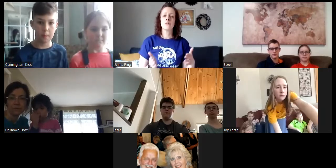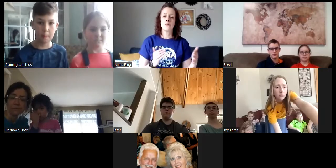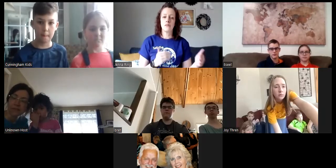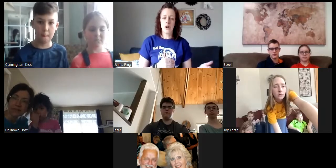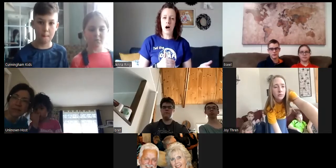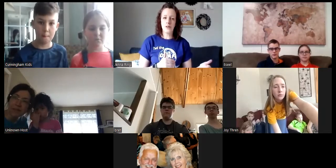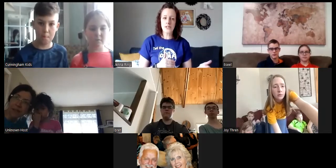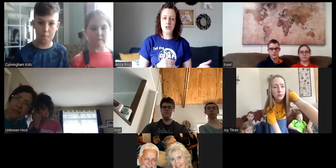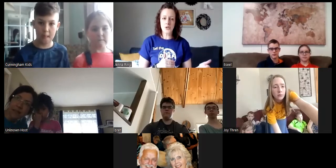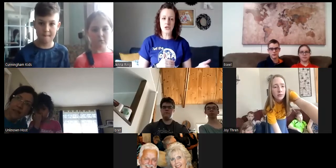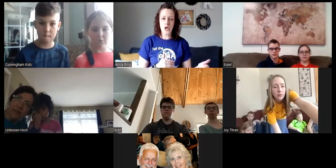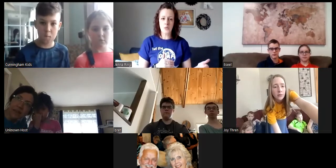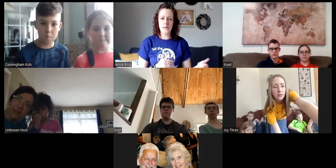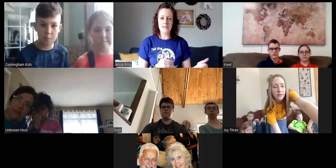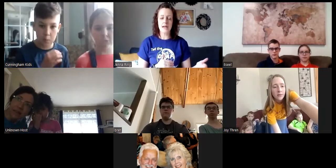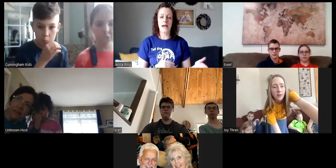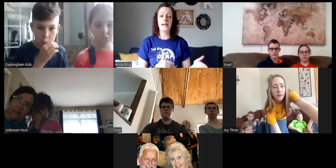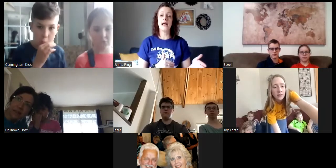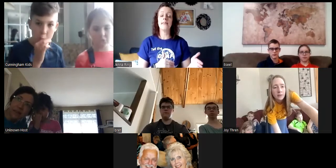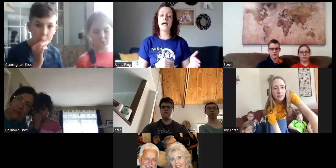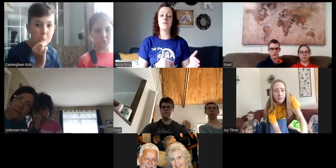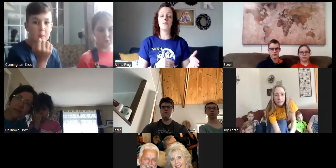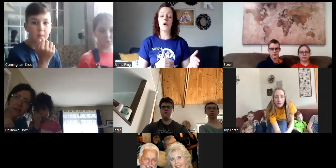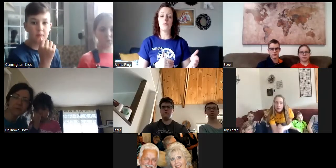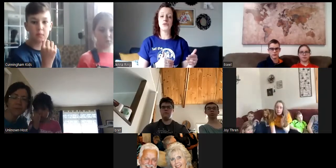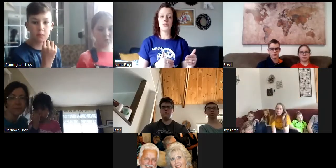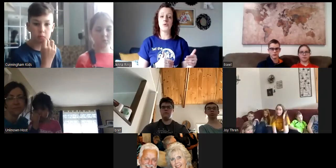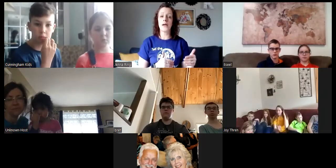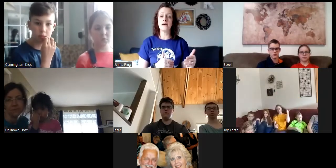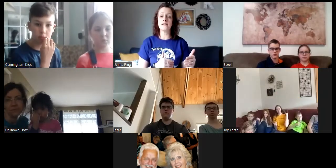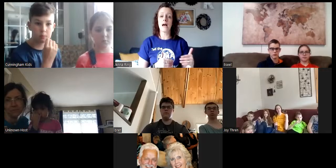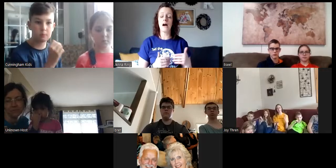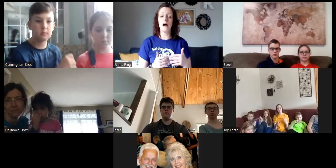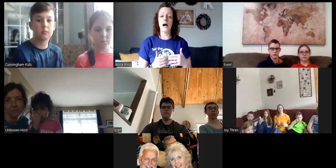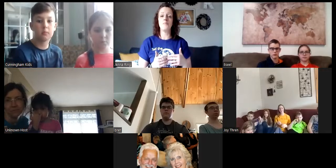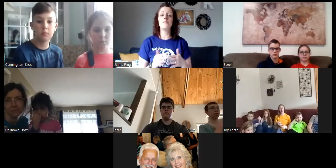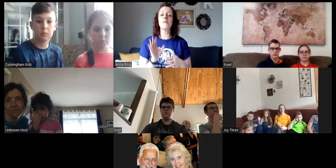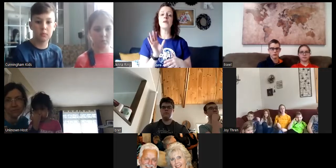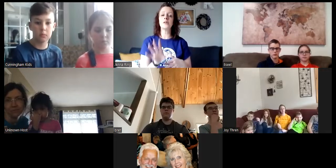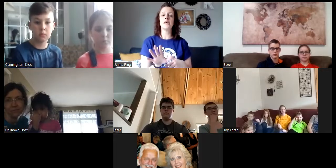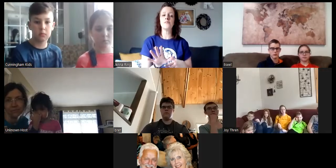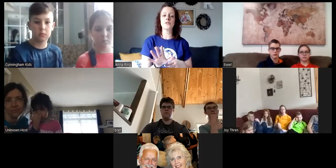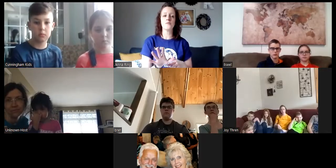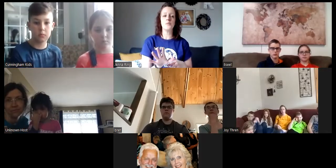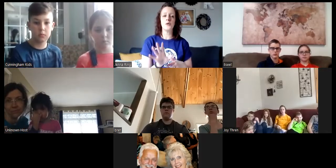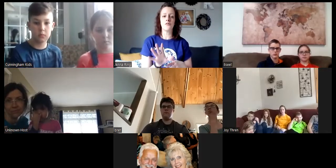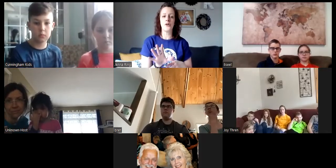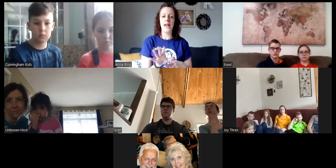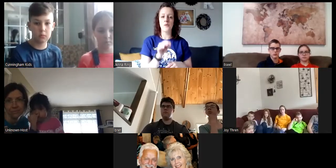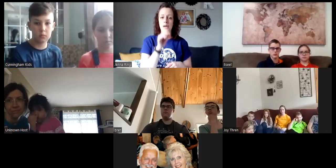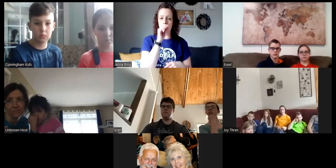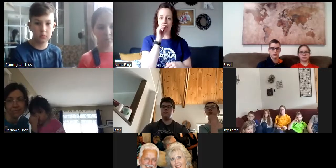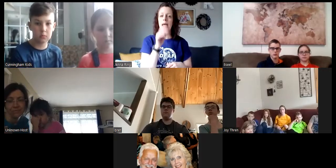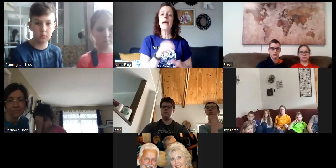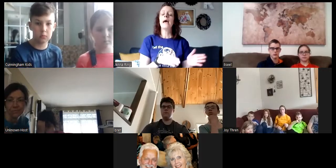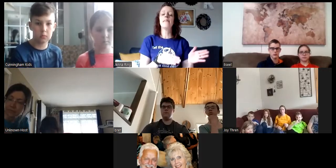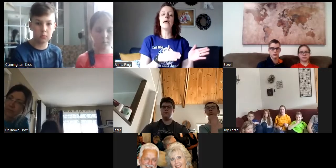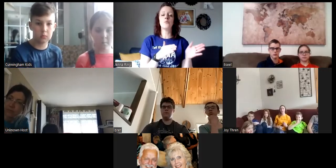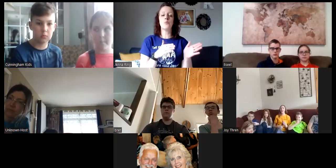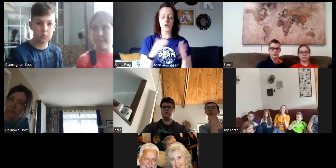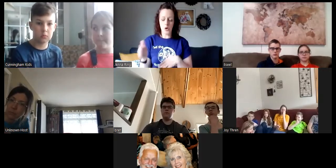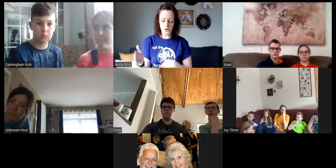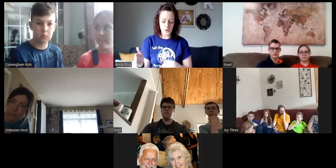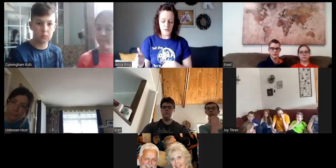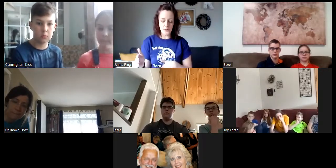first, I'll ask you to show me the sign, and then what we'll do is maybe leave yourselves muted for now, maybe,